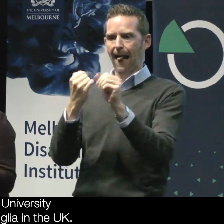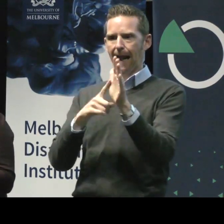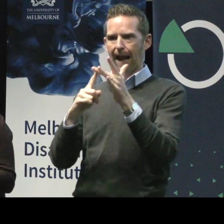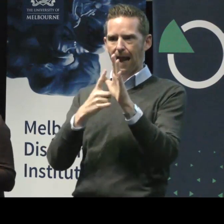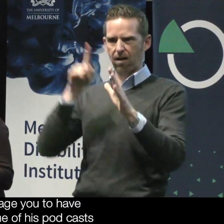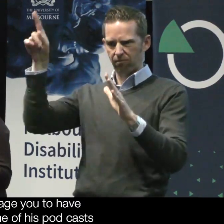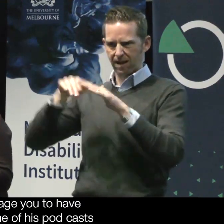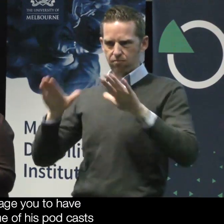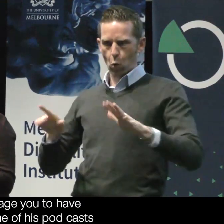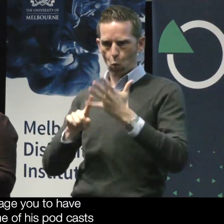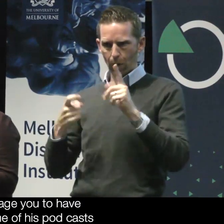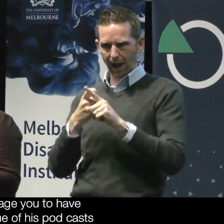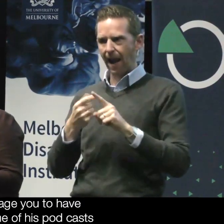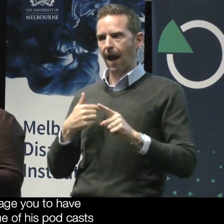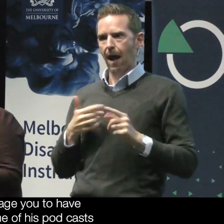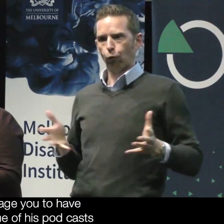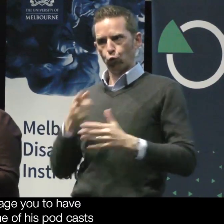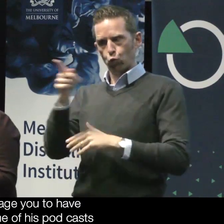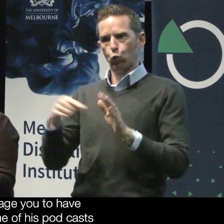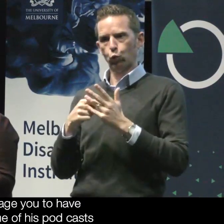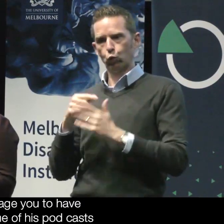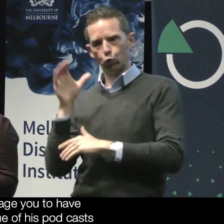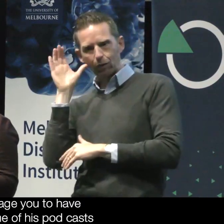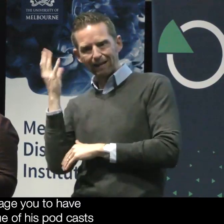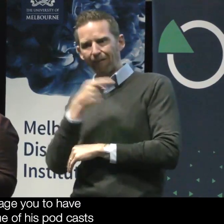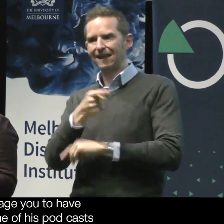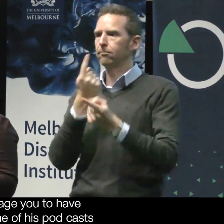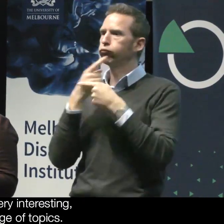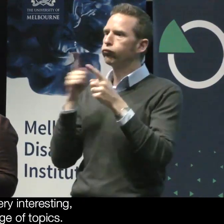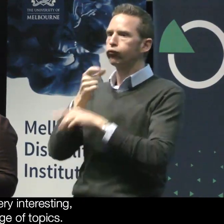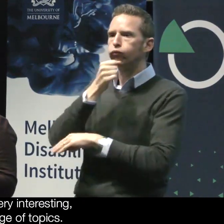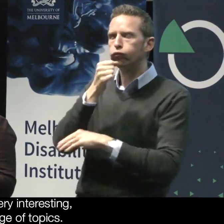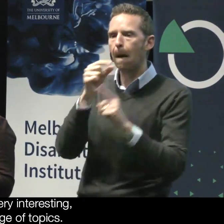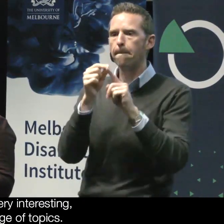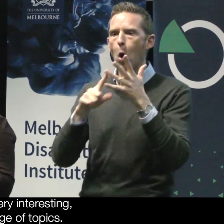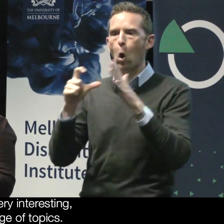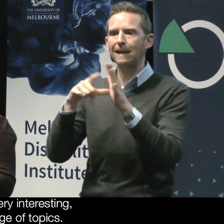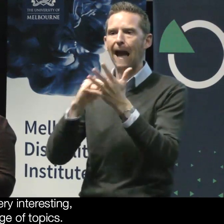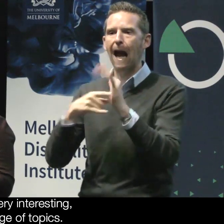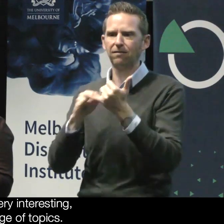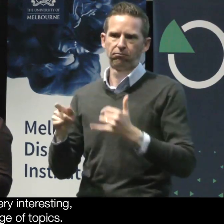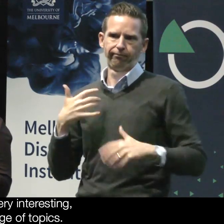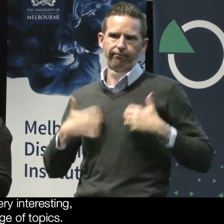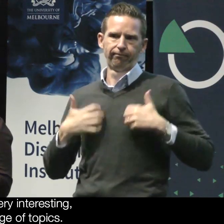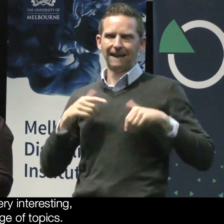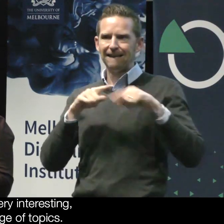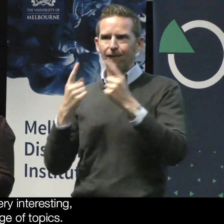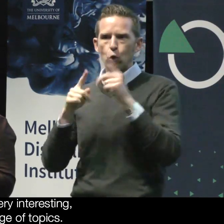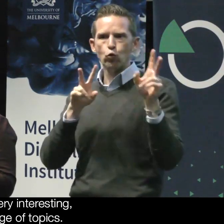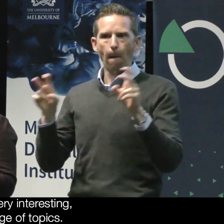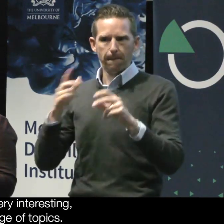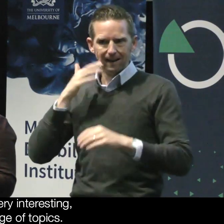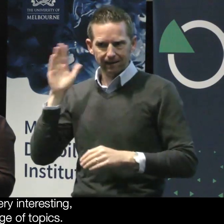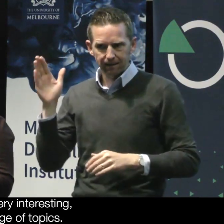do encourage you to have a listen to some of his podcasts. They're very interesting on a range of topics.